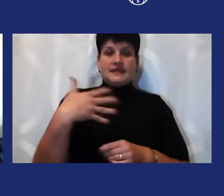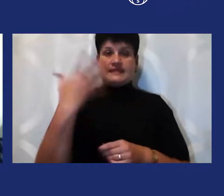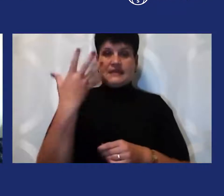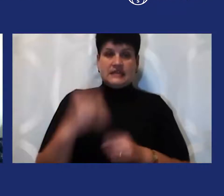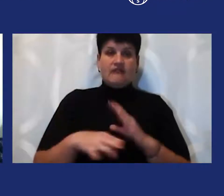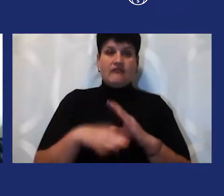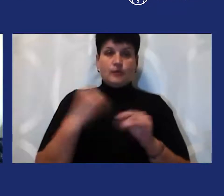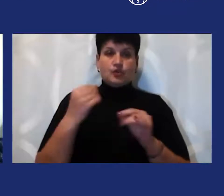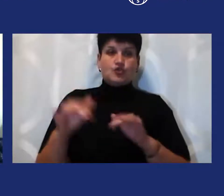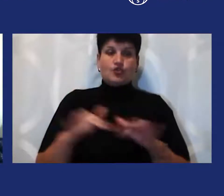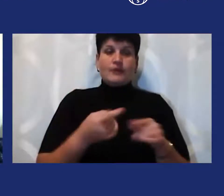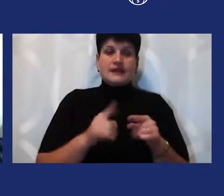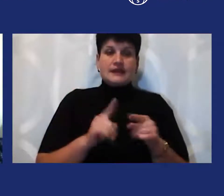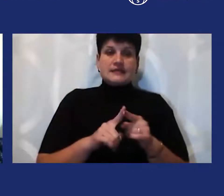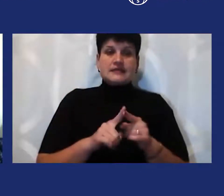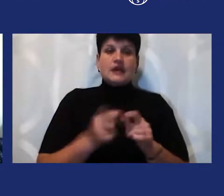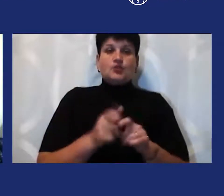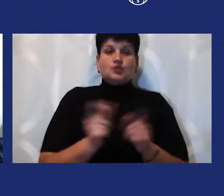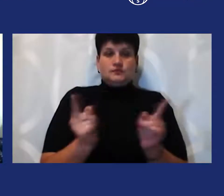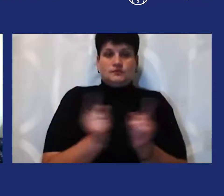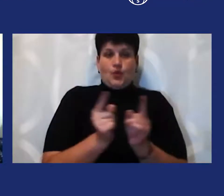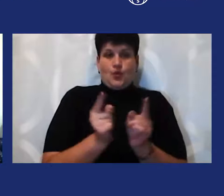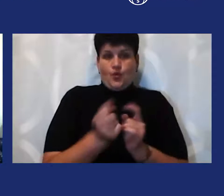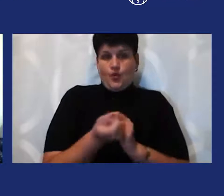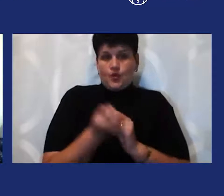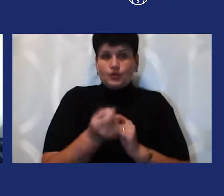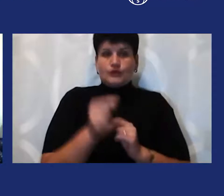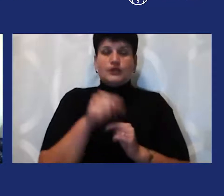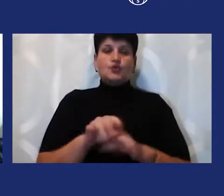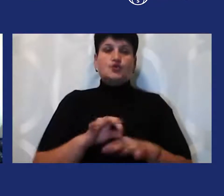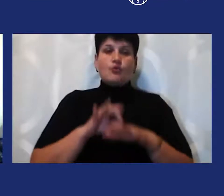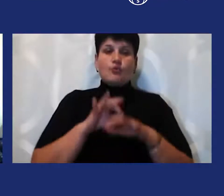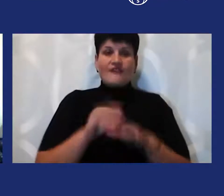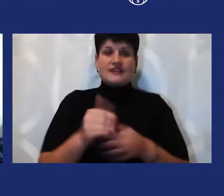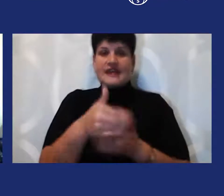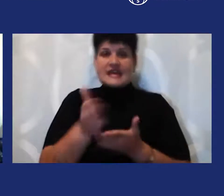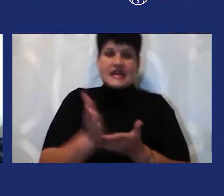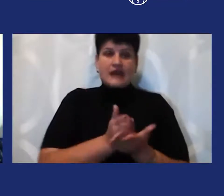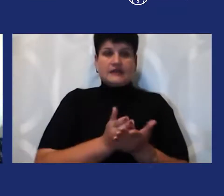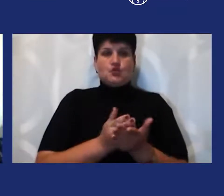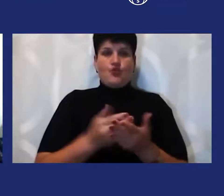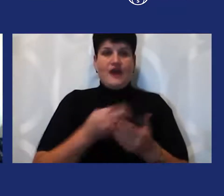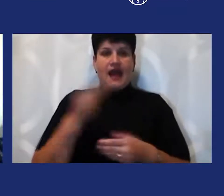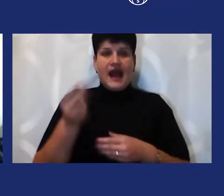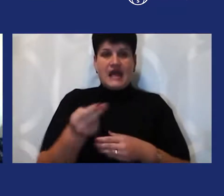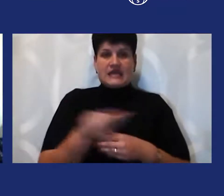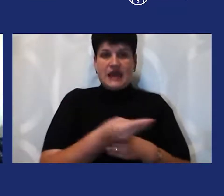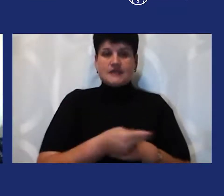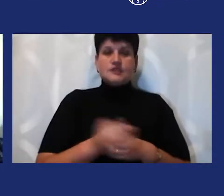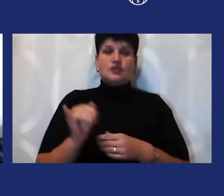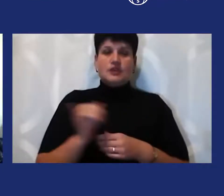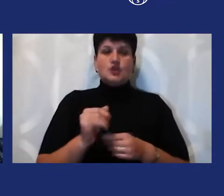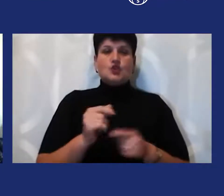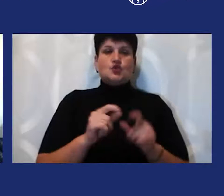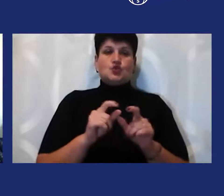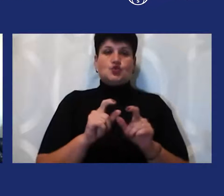mind, that the time period of 50 days for the local election campaign was too